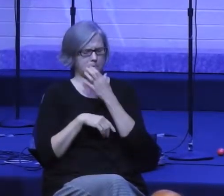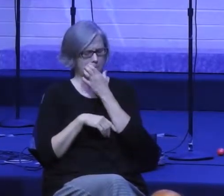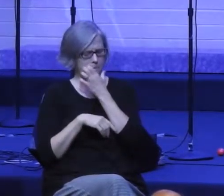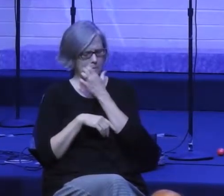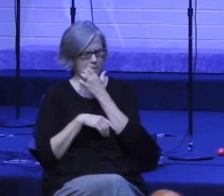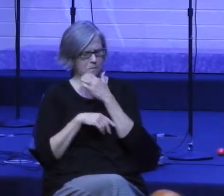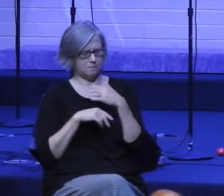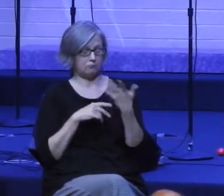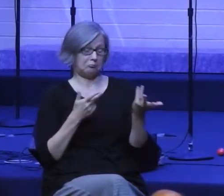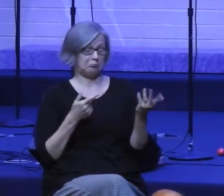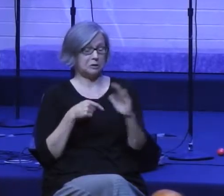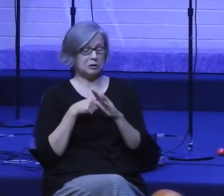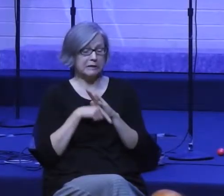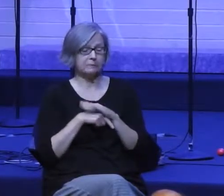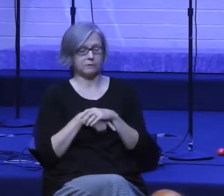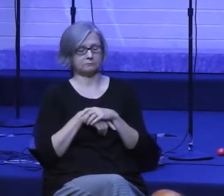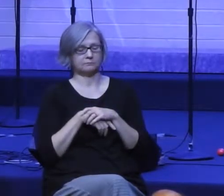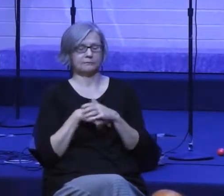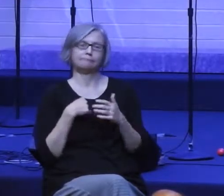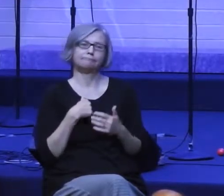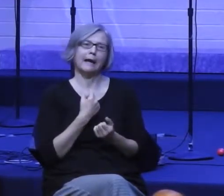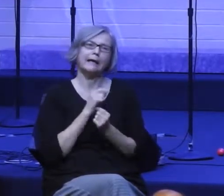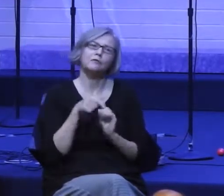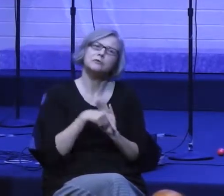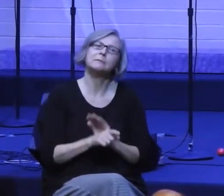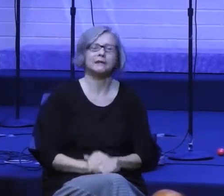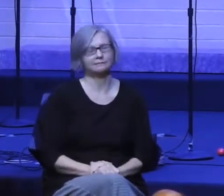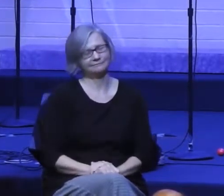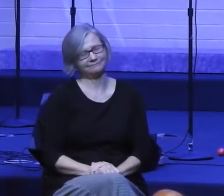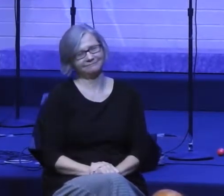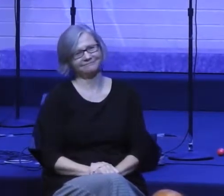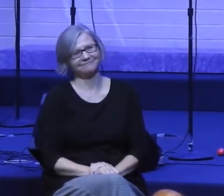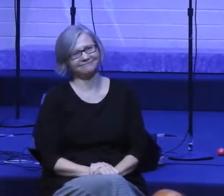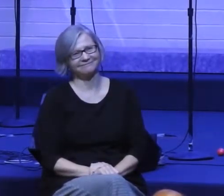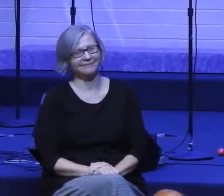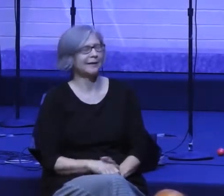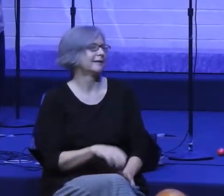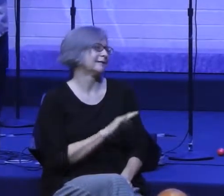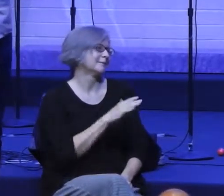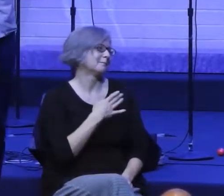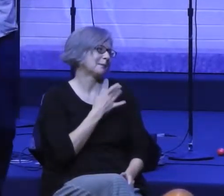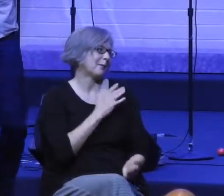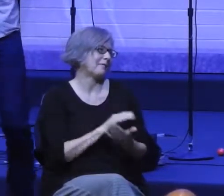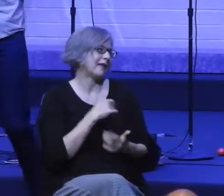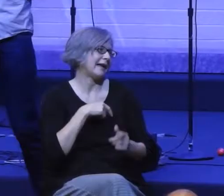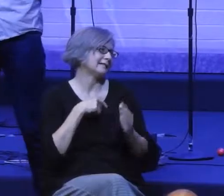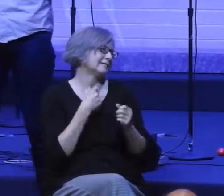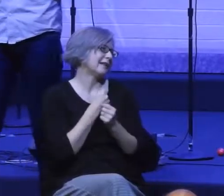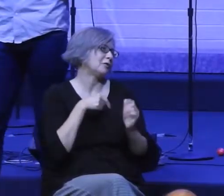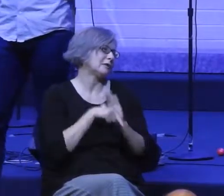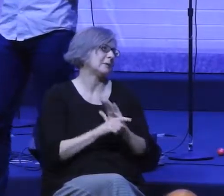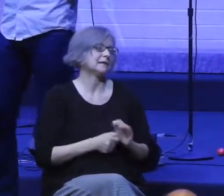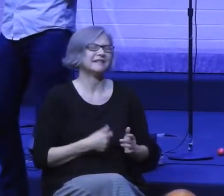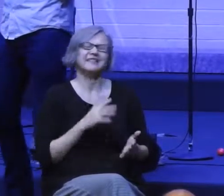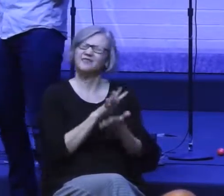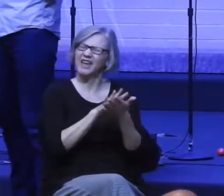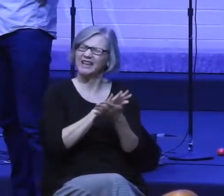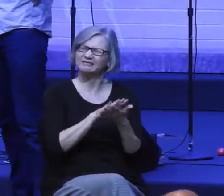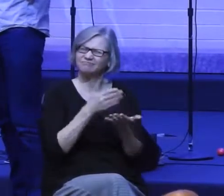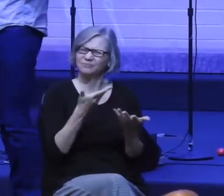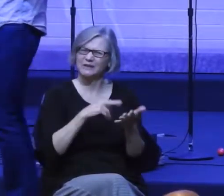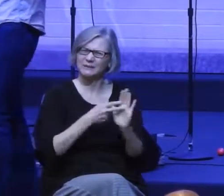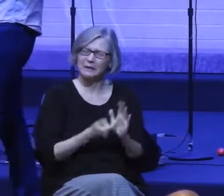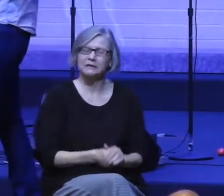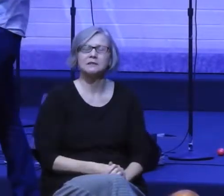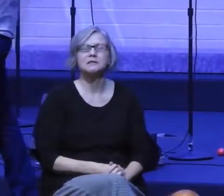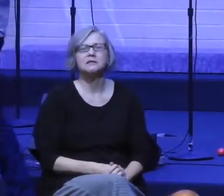To kind of put a closing picture on this, I was looking at another word. It says, love one another deeply. I